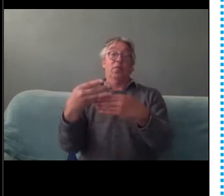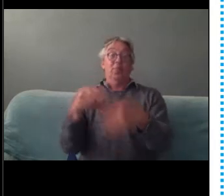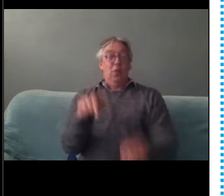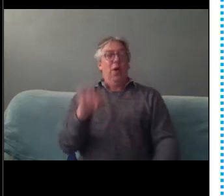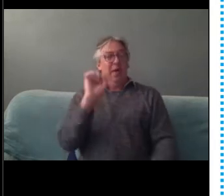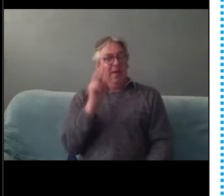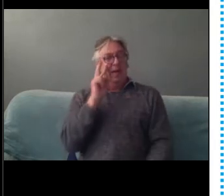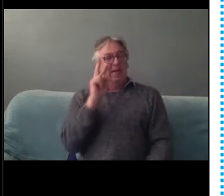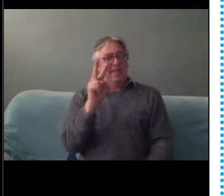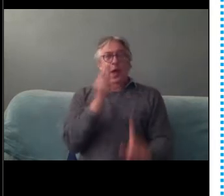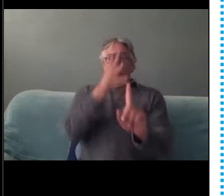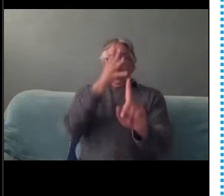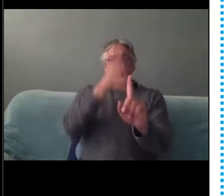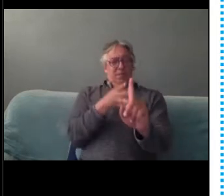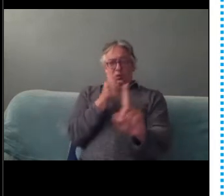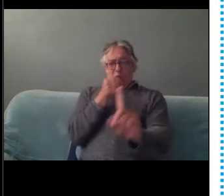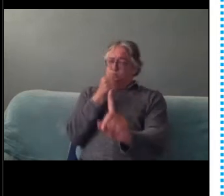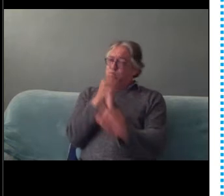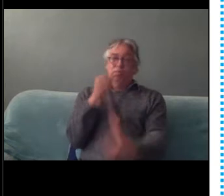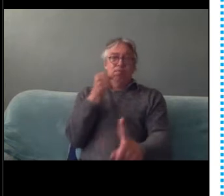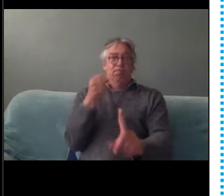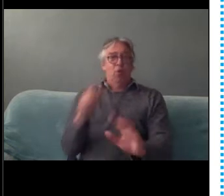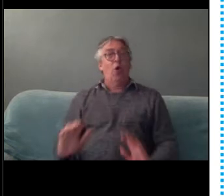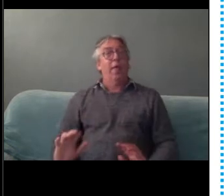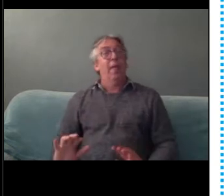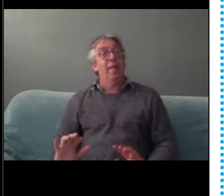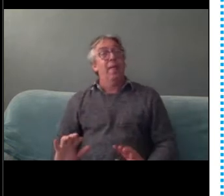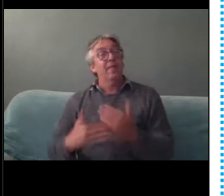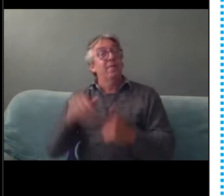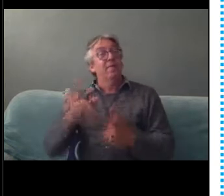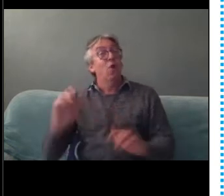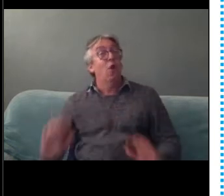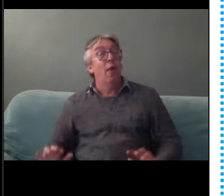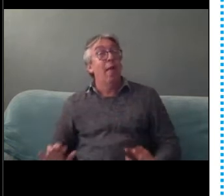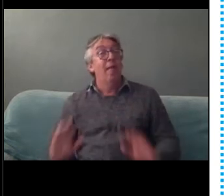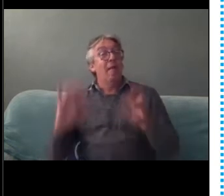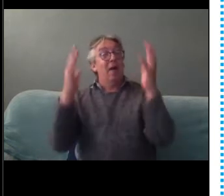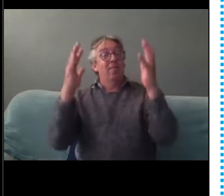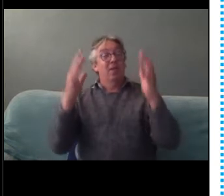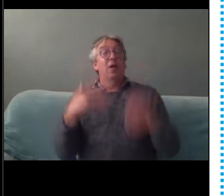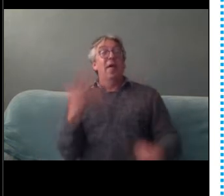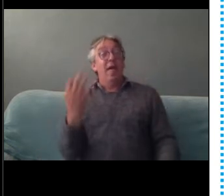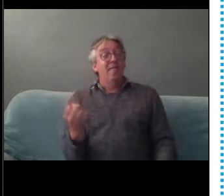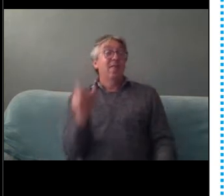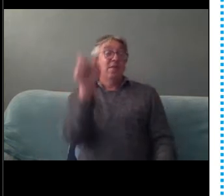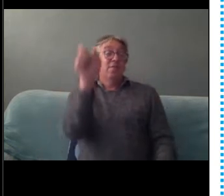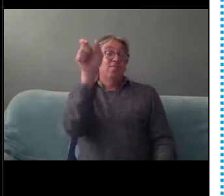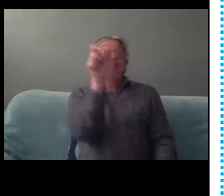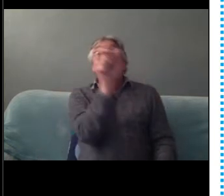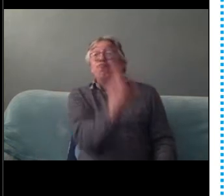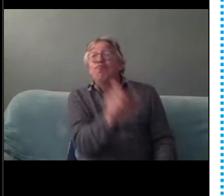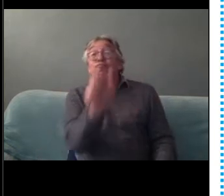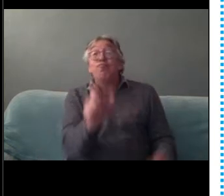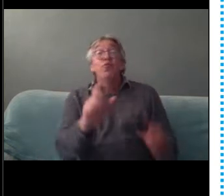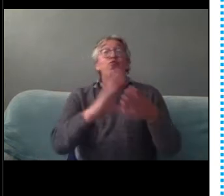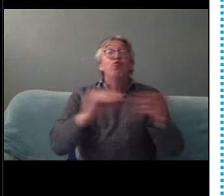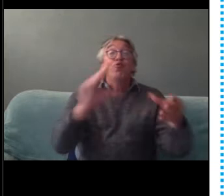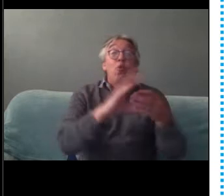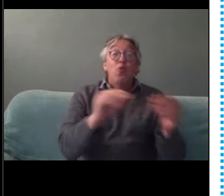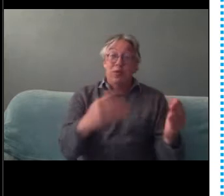some testimonies and also some country reports. I thank you for your attention, and I'm open for any question